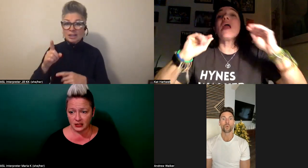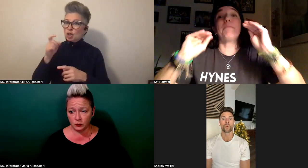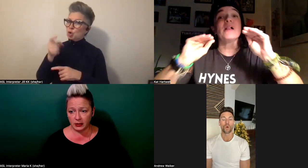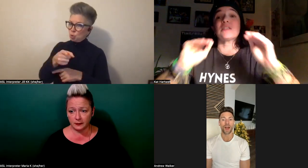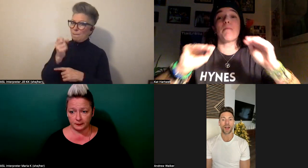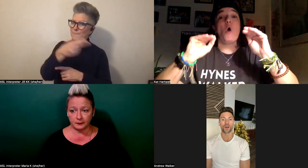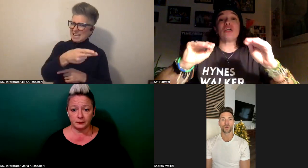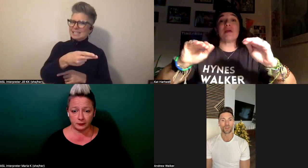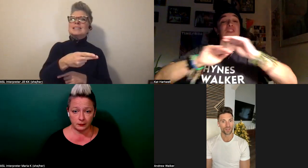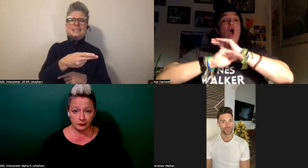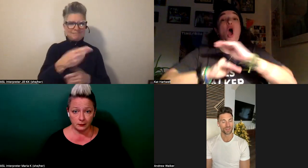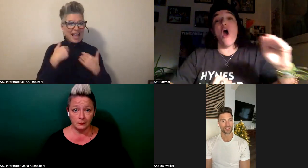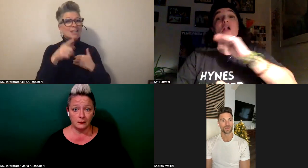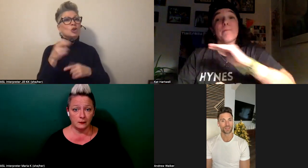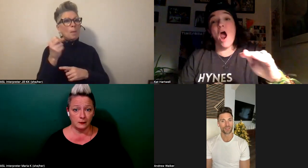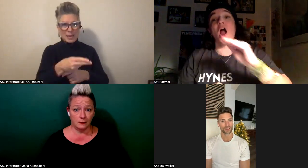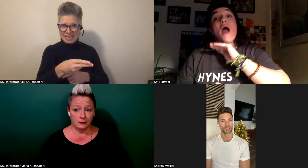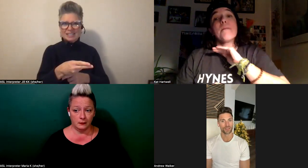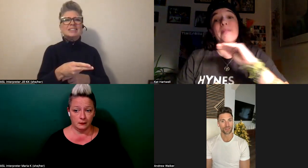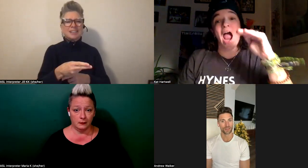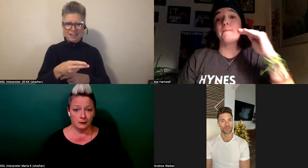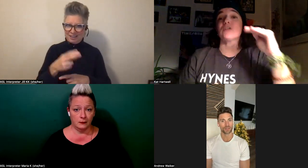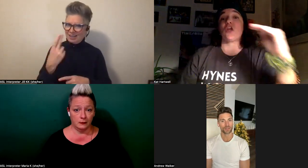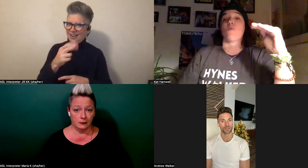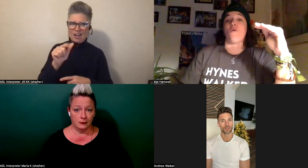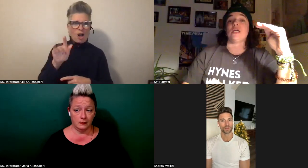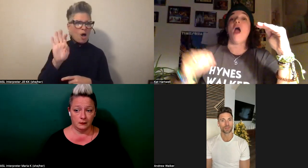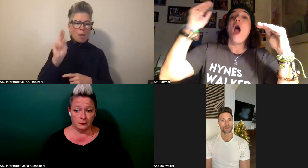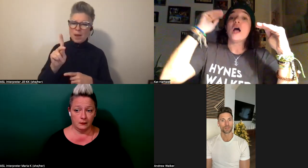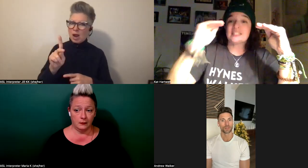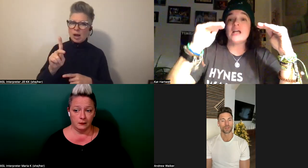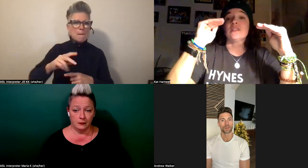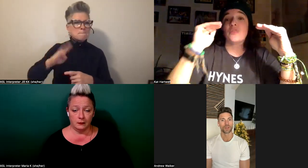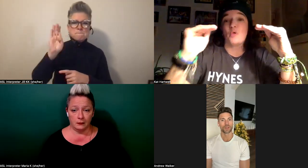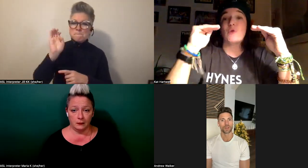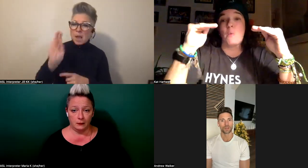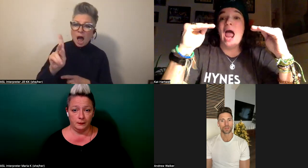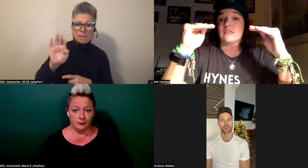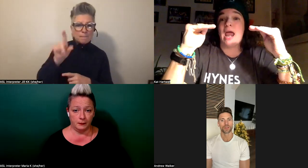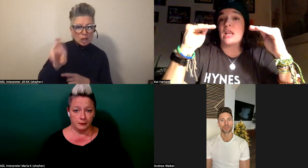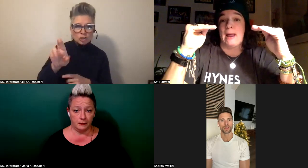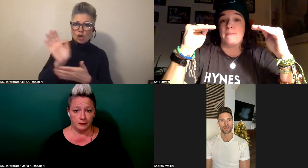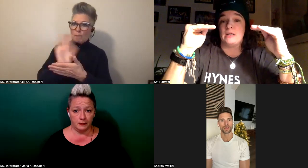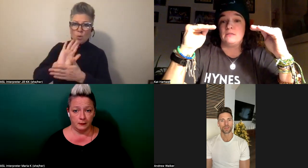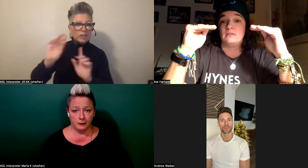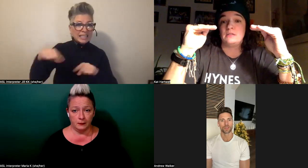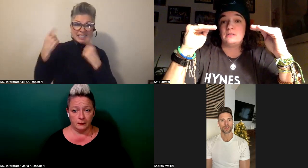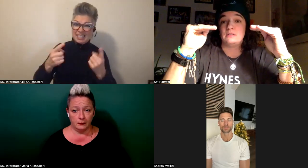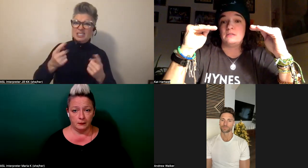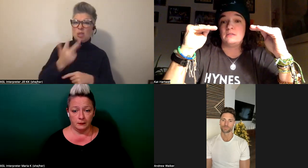I think Baltimore Christmas, the Hallmark blockbuster movie, since the three white men and a